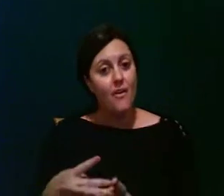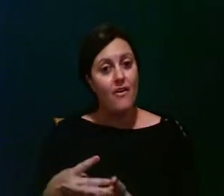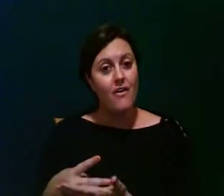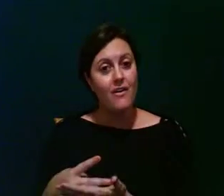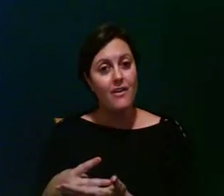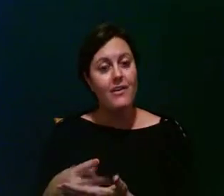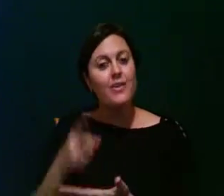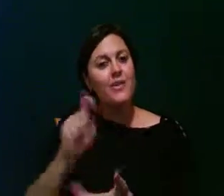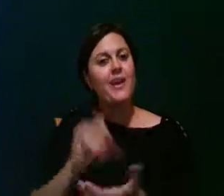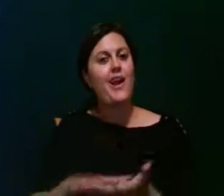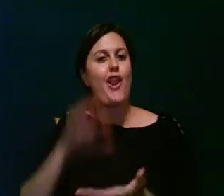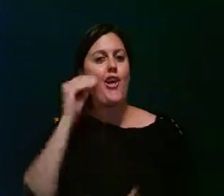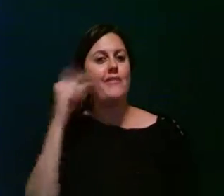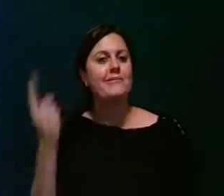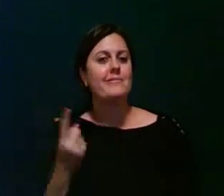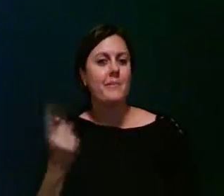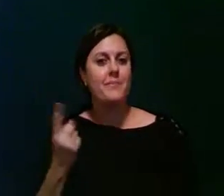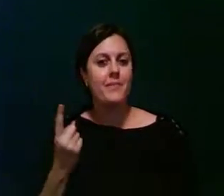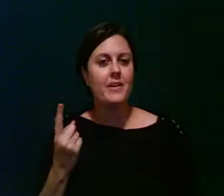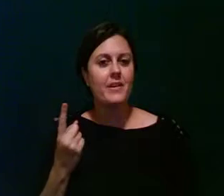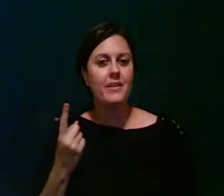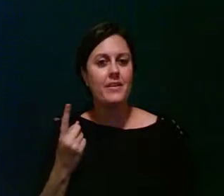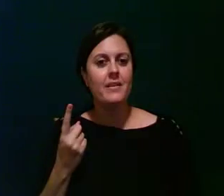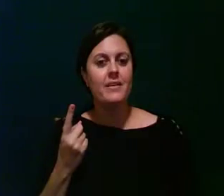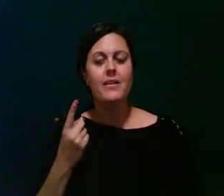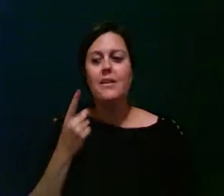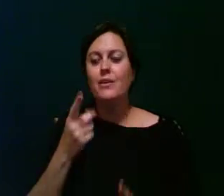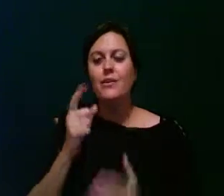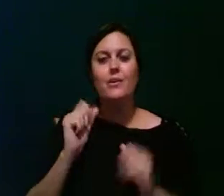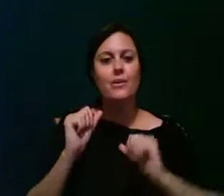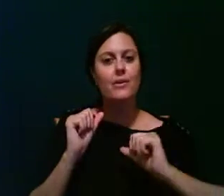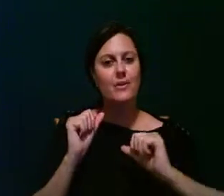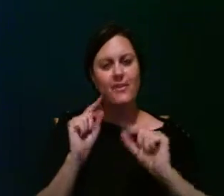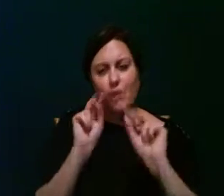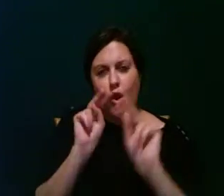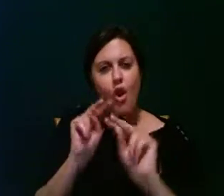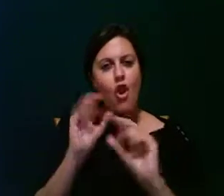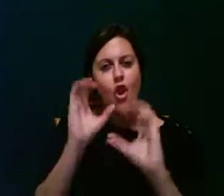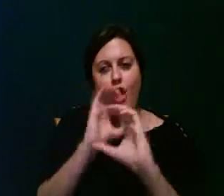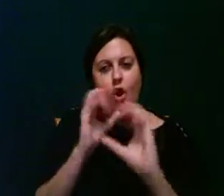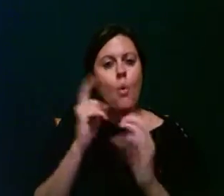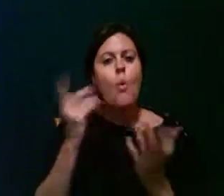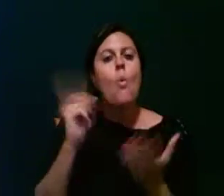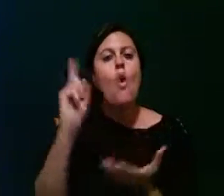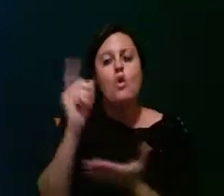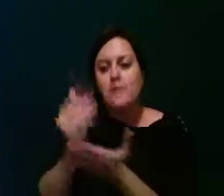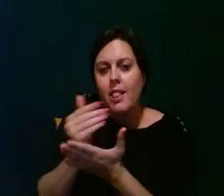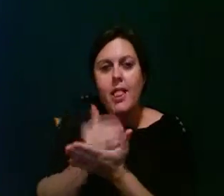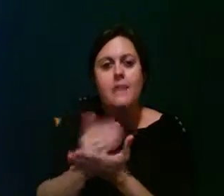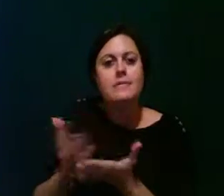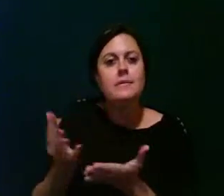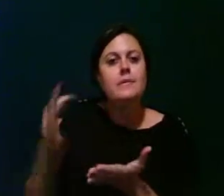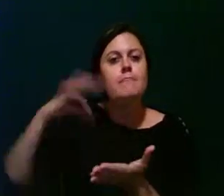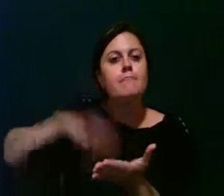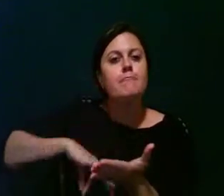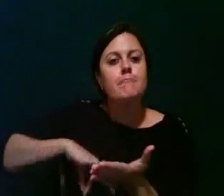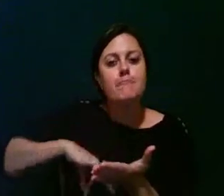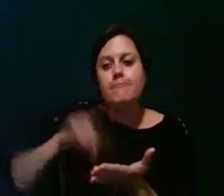learn. And we get to seek the lessons. And that is what shapes us, and that is what makes us stronger. Again,